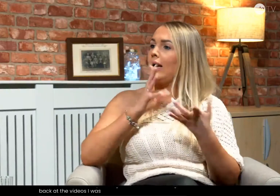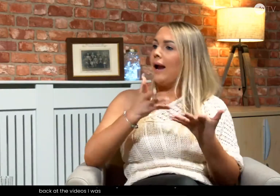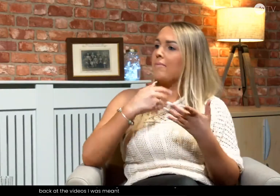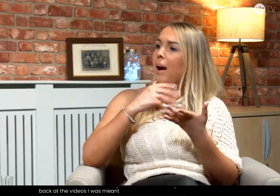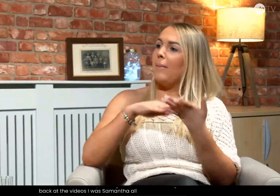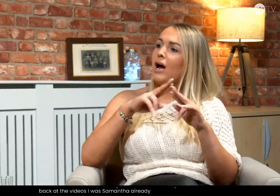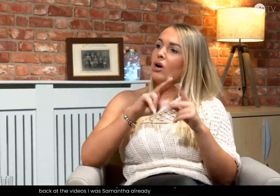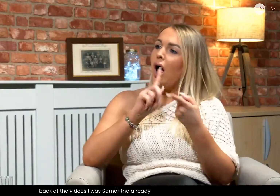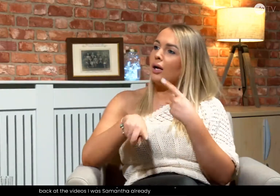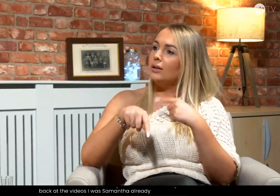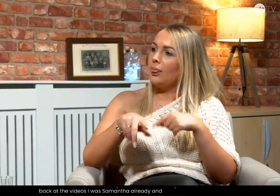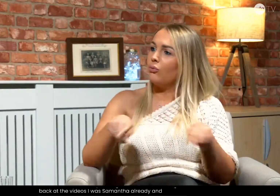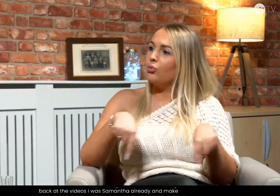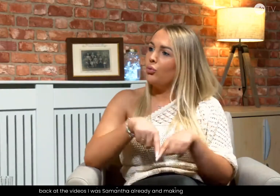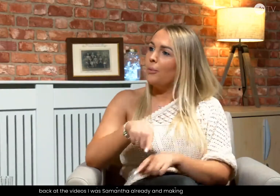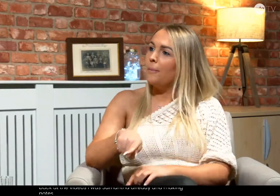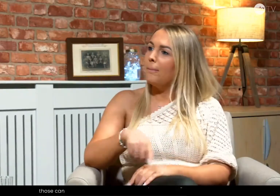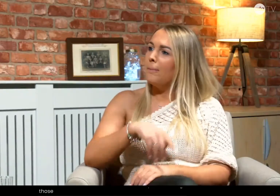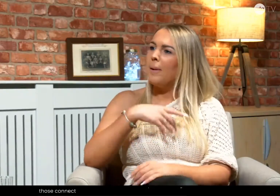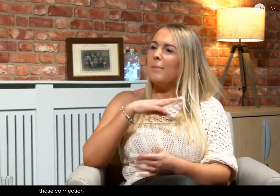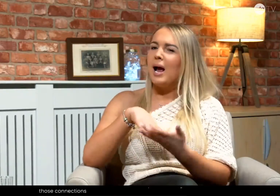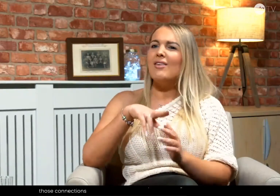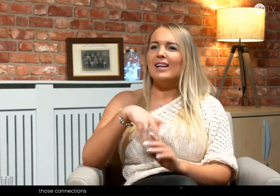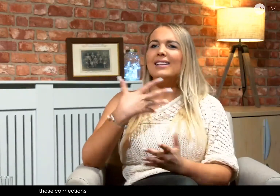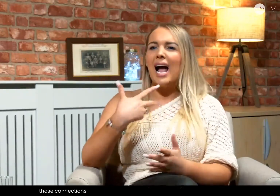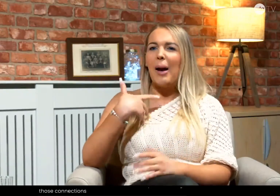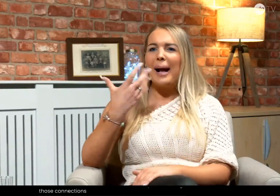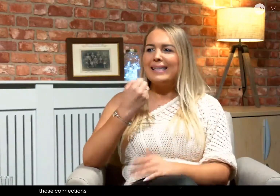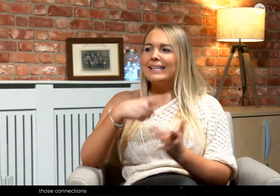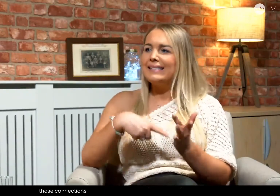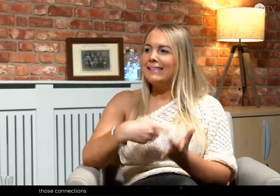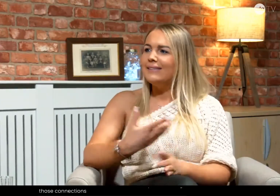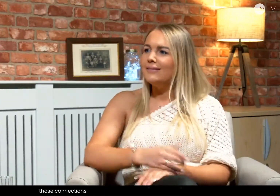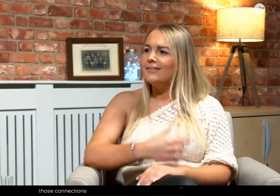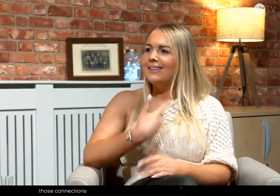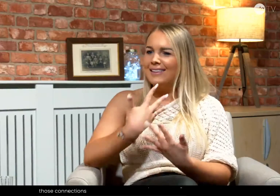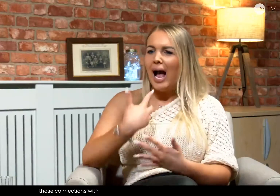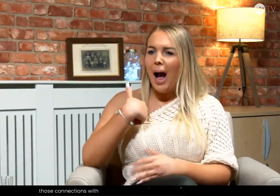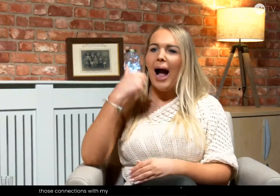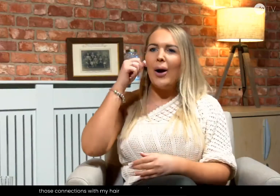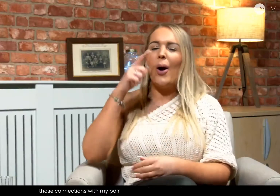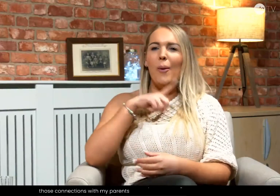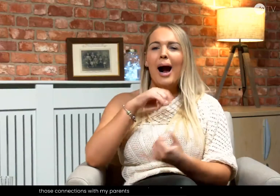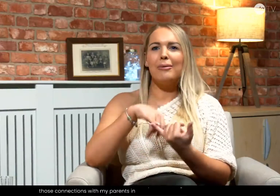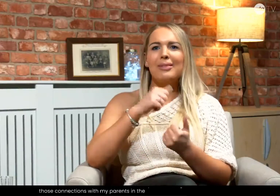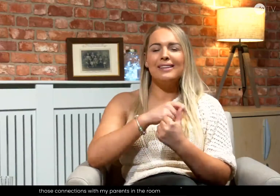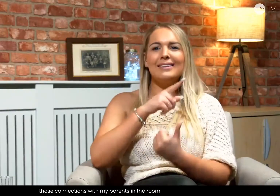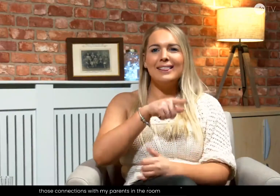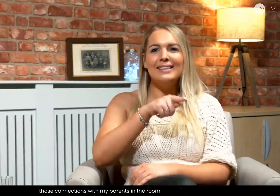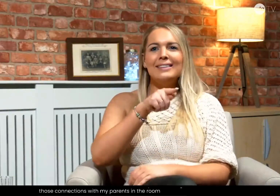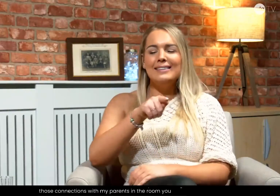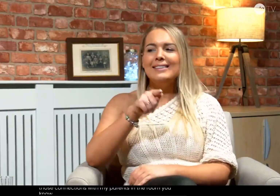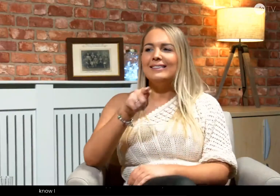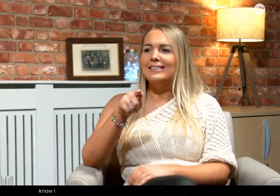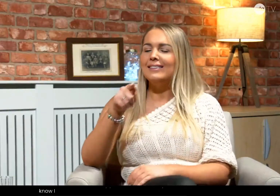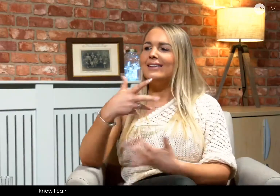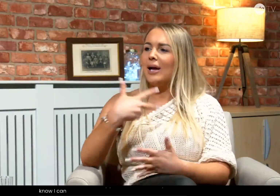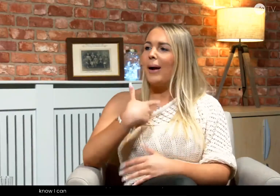making those connections with my parents in the room you know, I can understand, they could